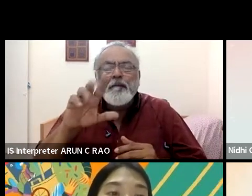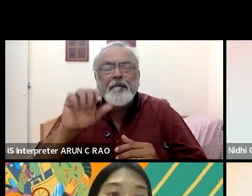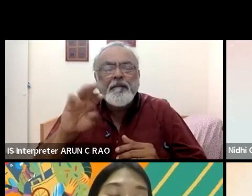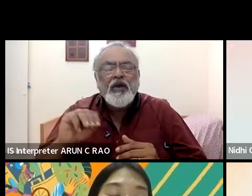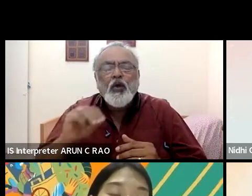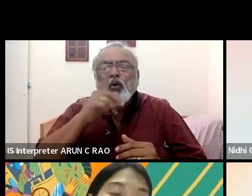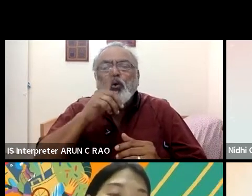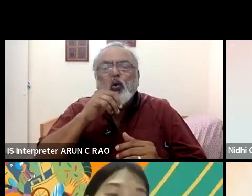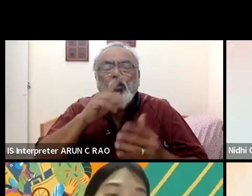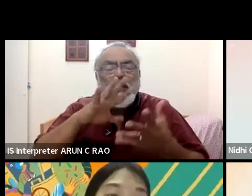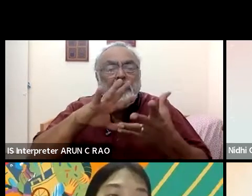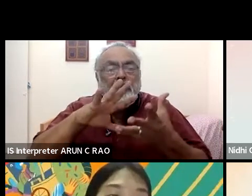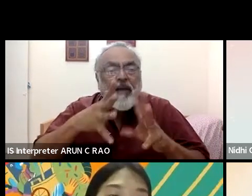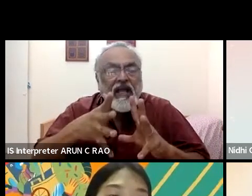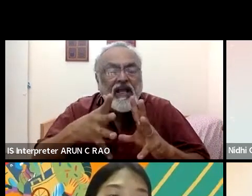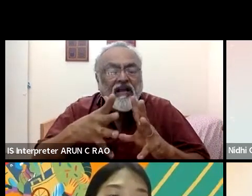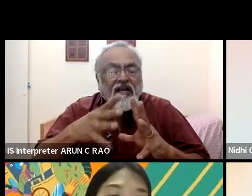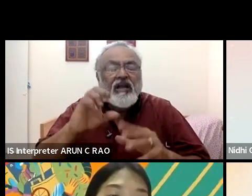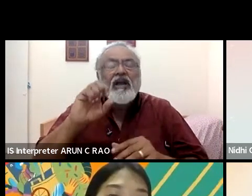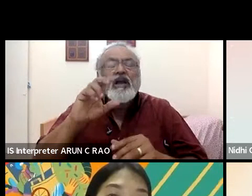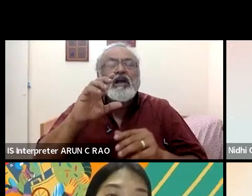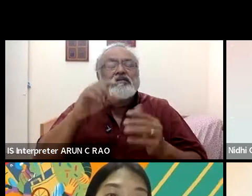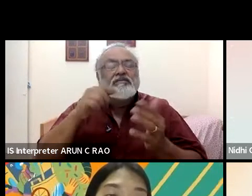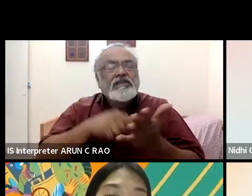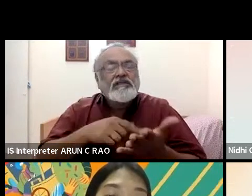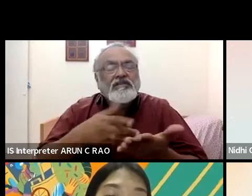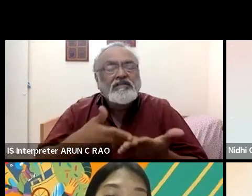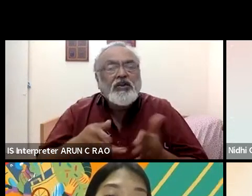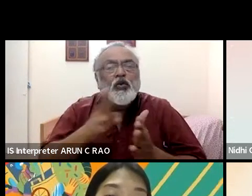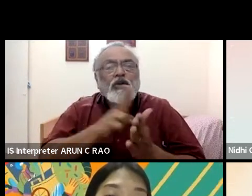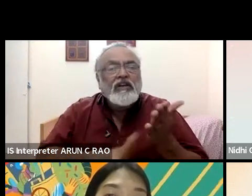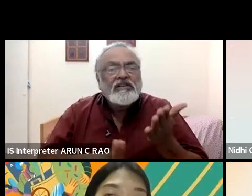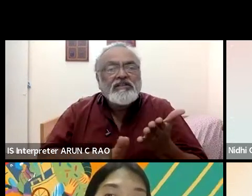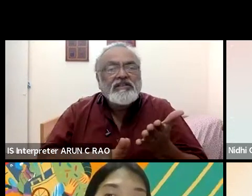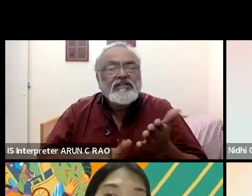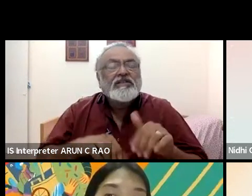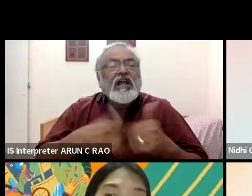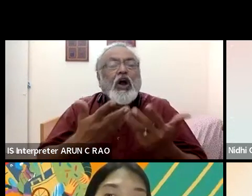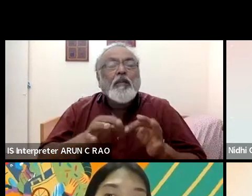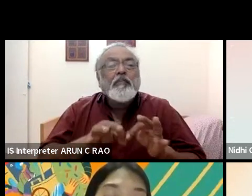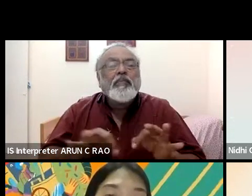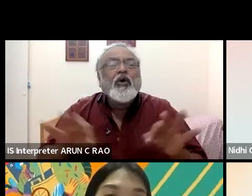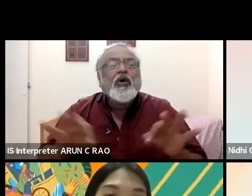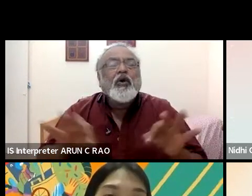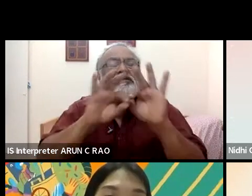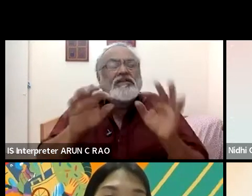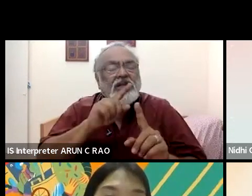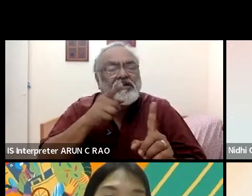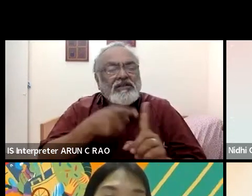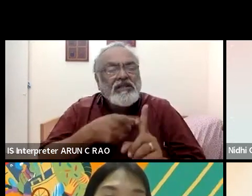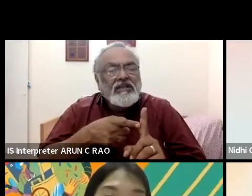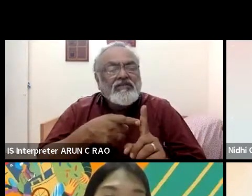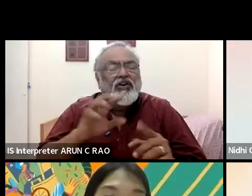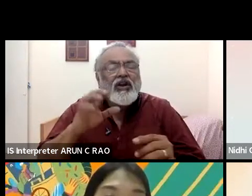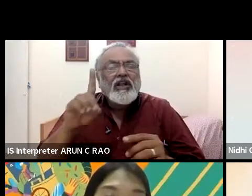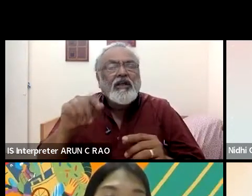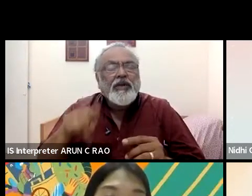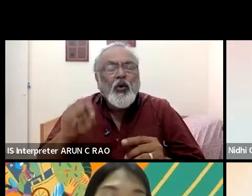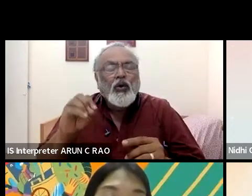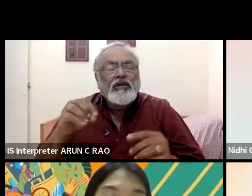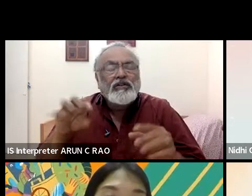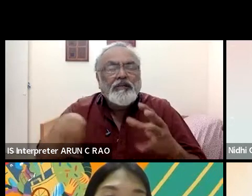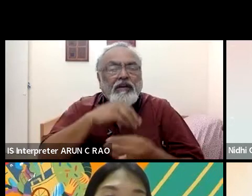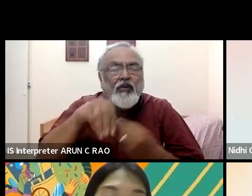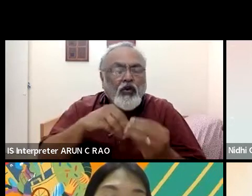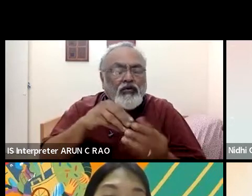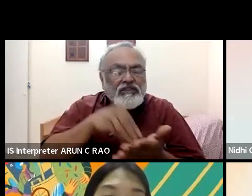planners, designers? How prevalent is that, and how important is that to tackle this issue? I'd put that to the panel,